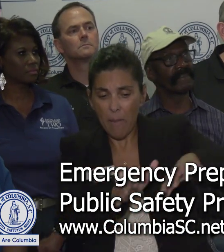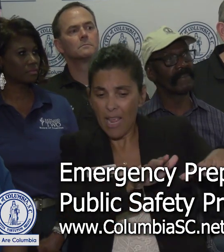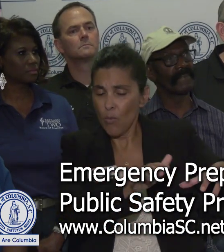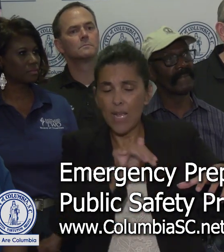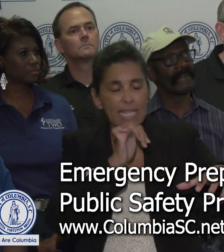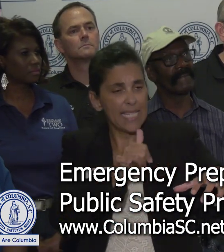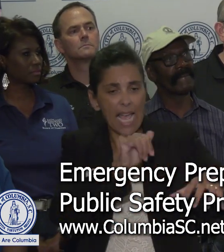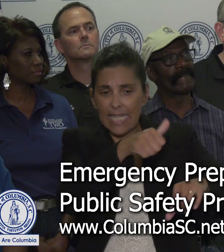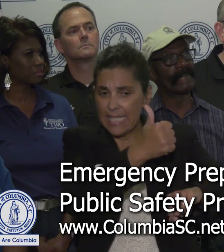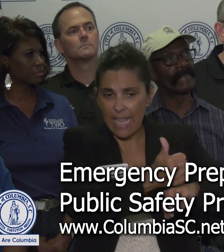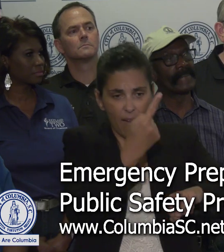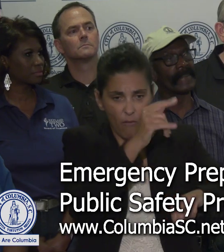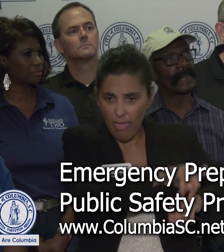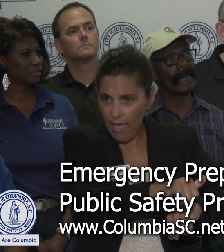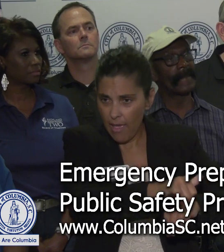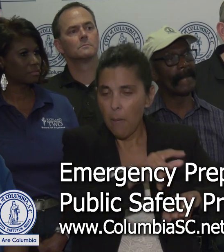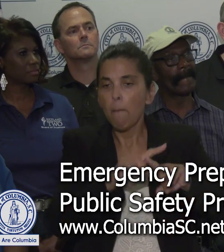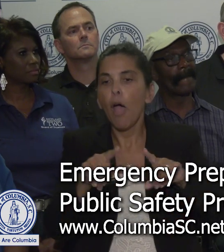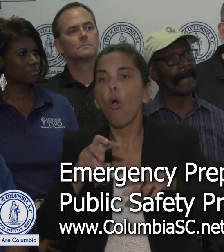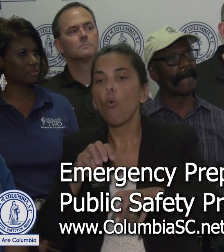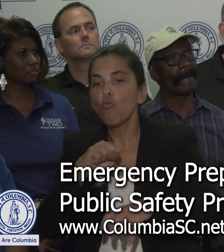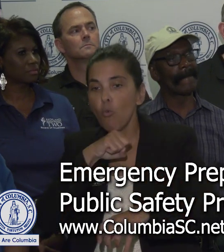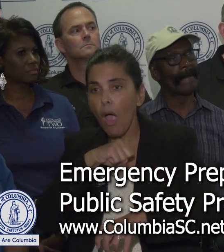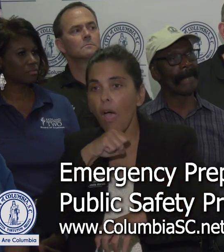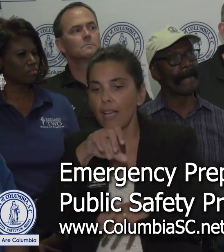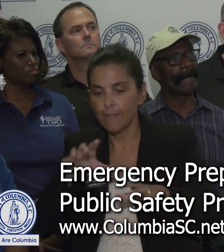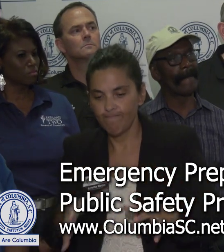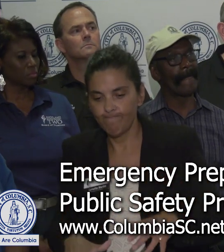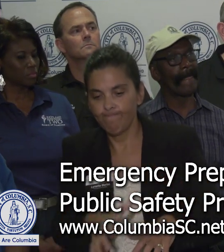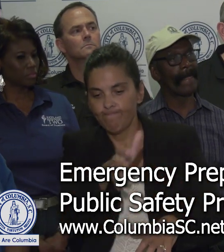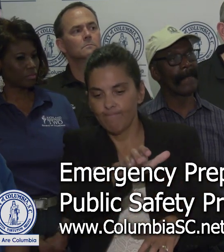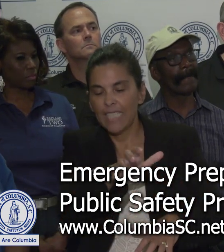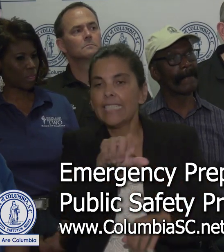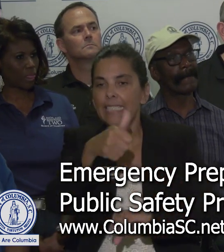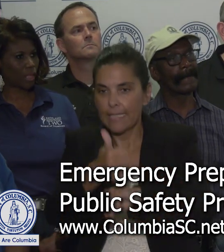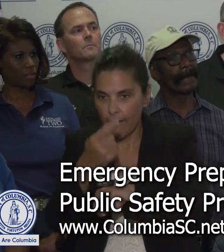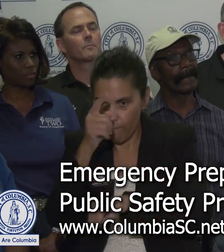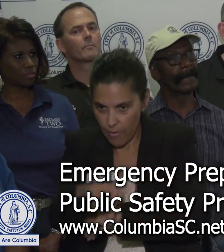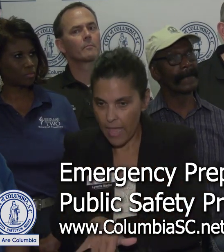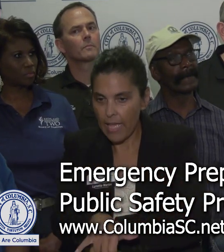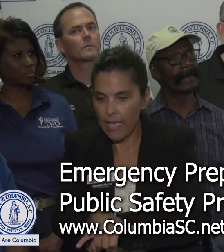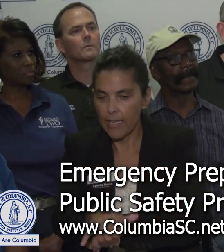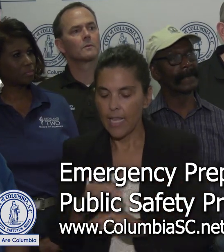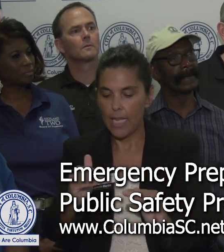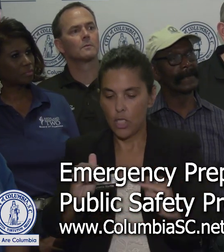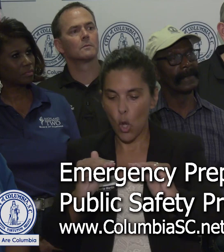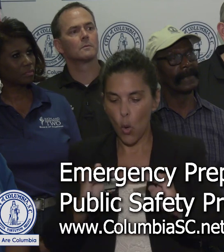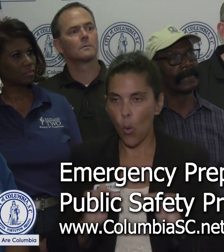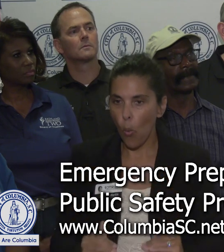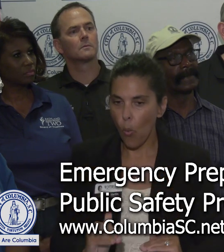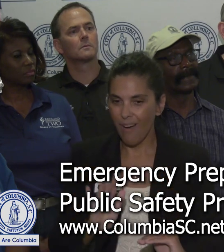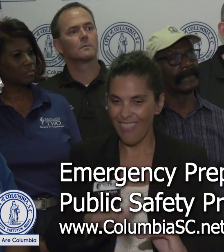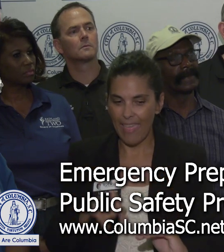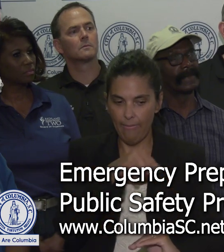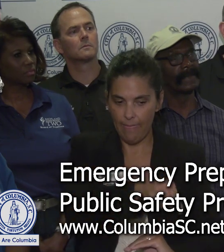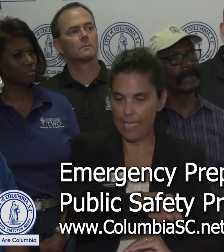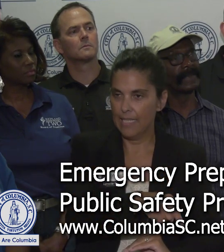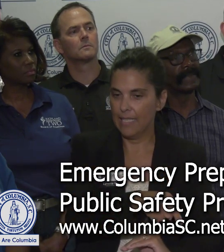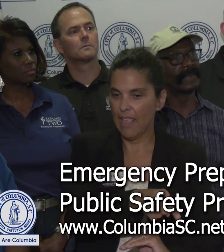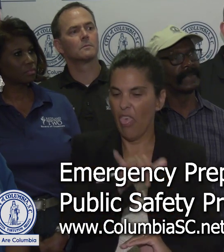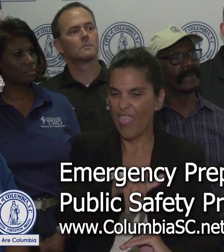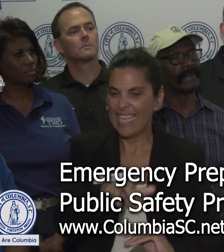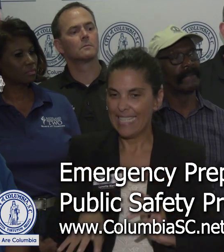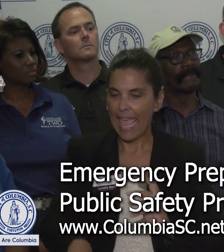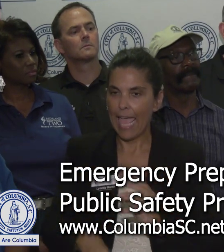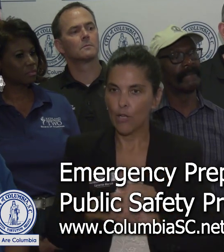overtopping. This rock dam is designed for overtopping, and it was constructed at a lower elevation, so that is an extra relief point.